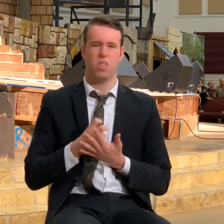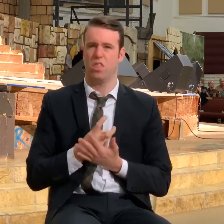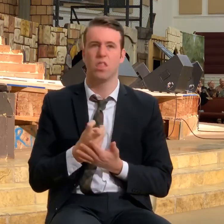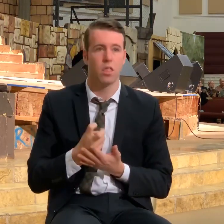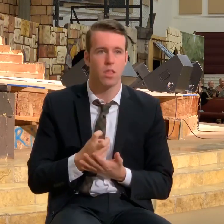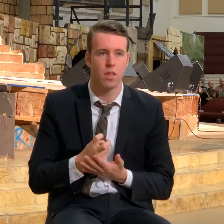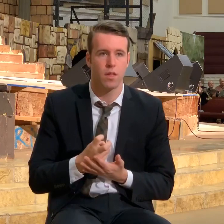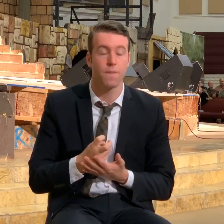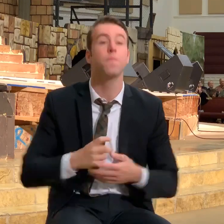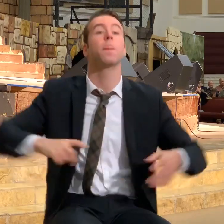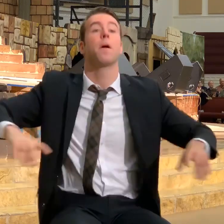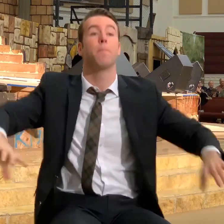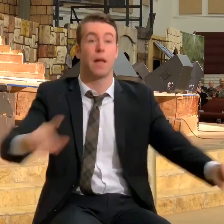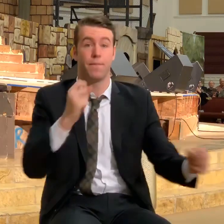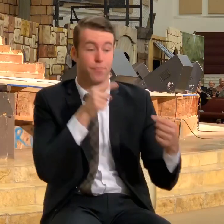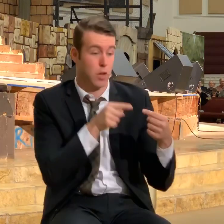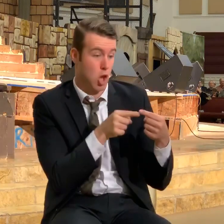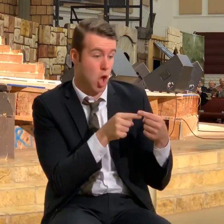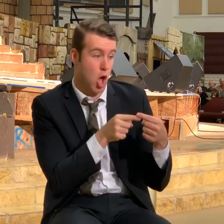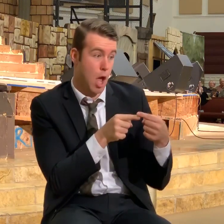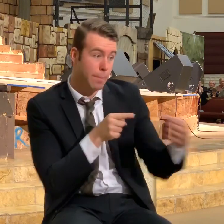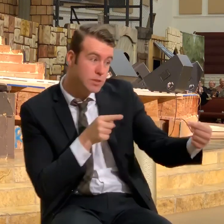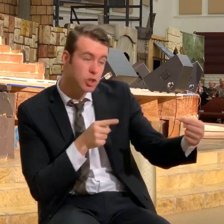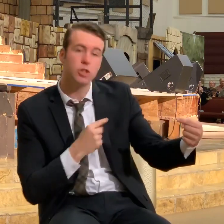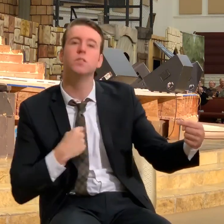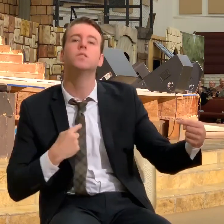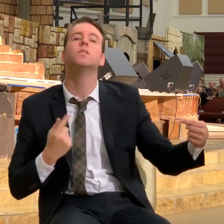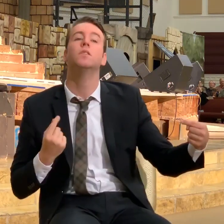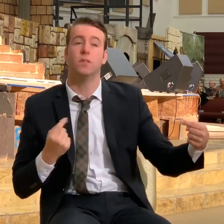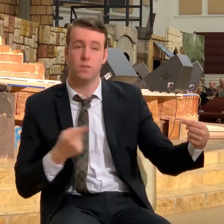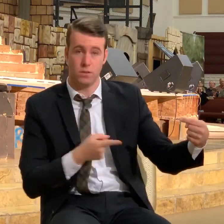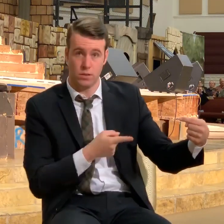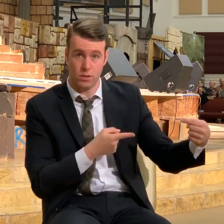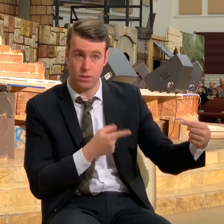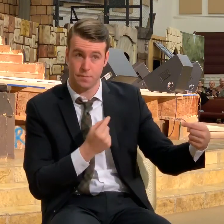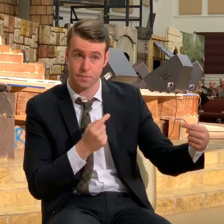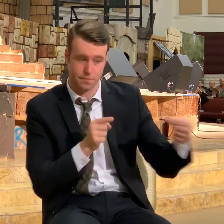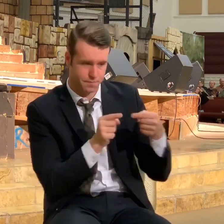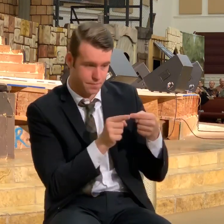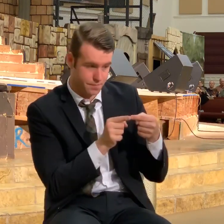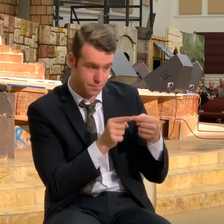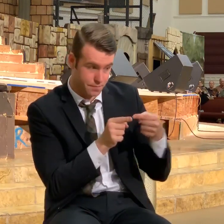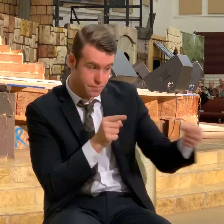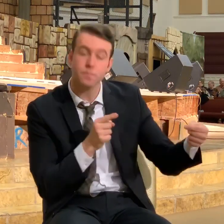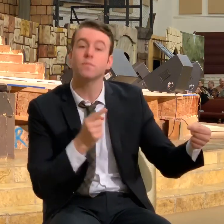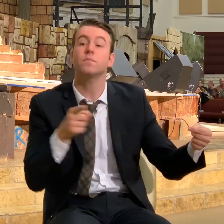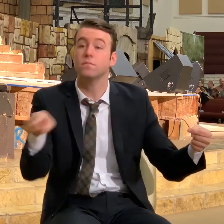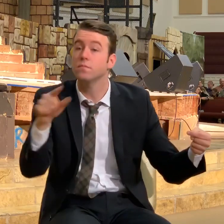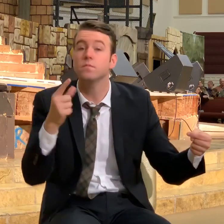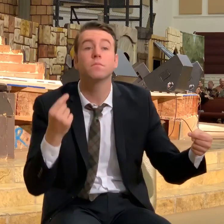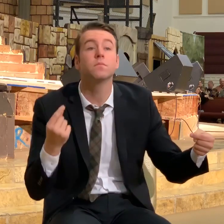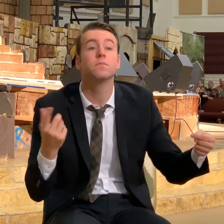But here's what you do with opposition. This is what you do. Because when it comes, this is what you do.